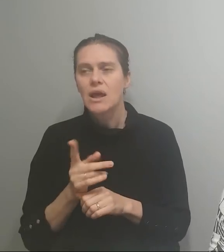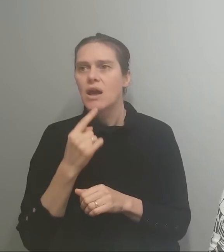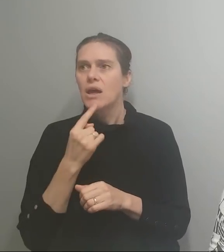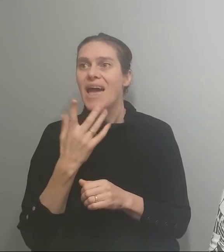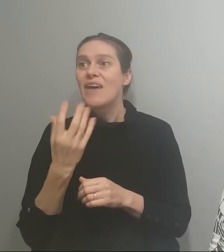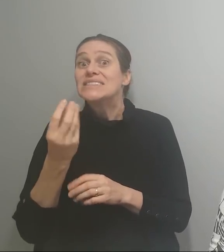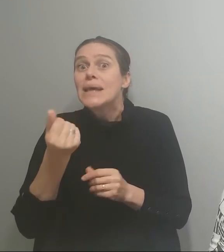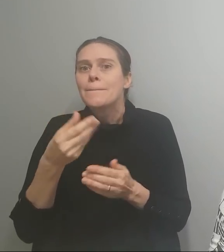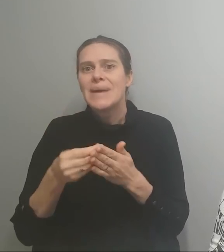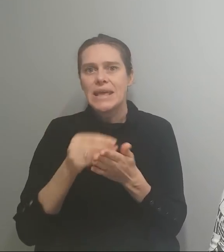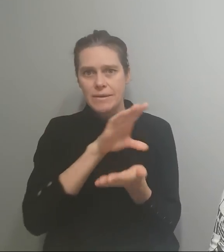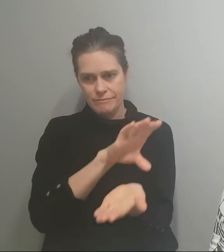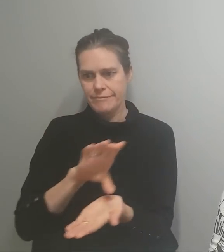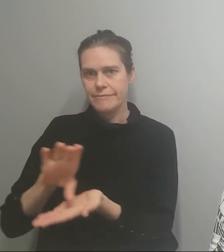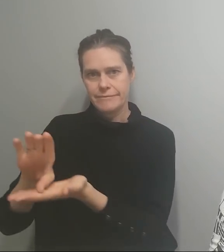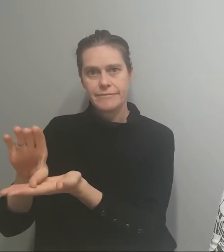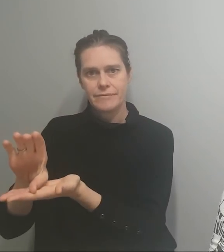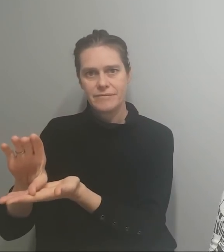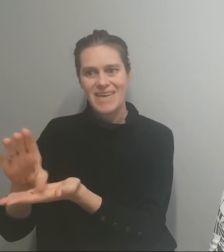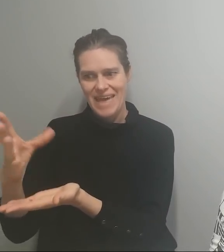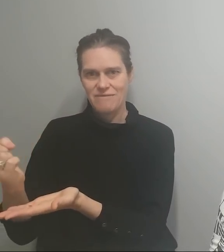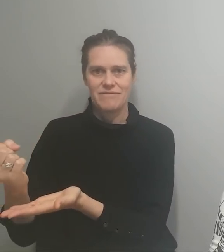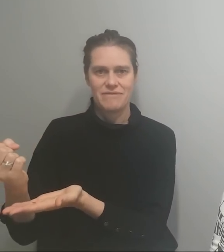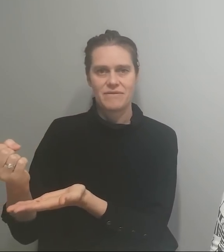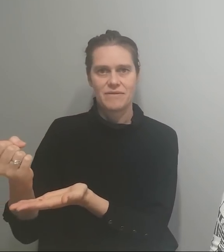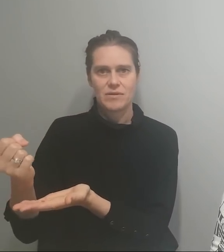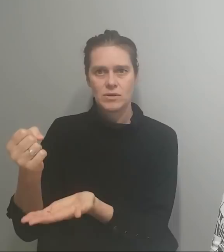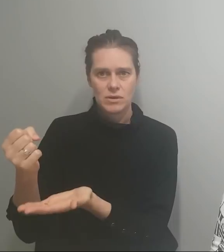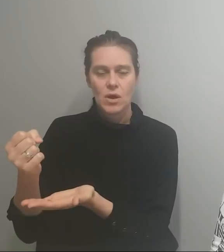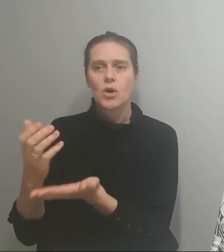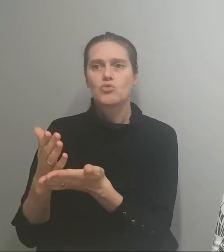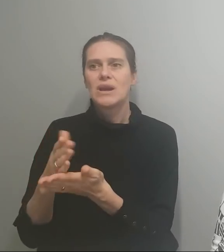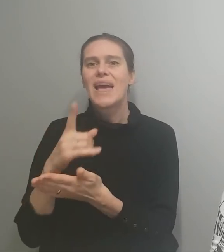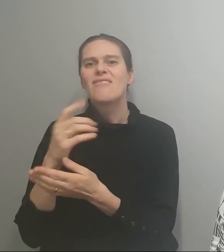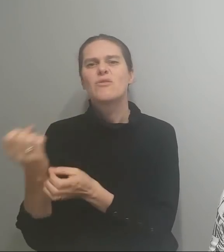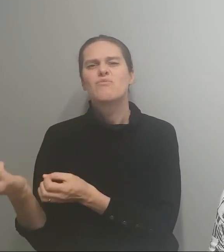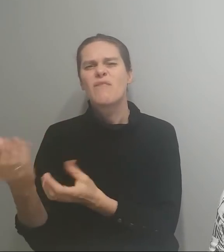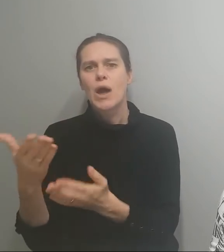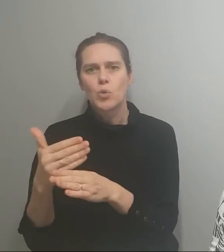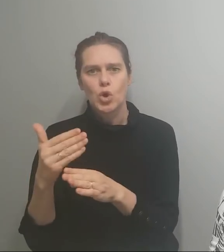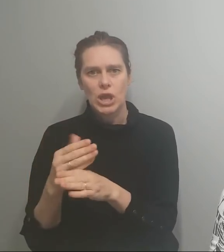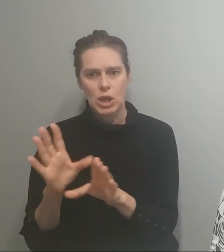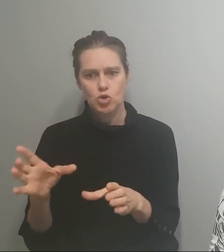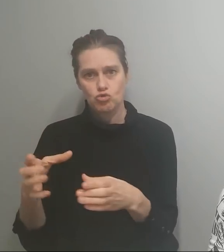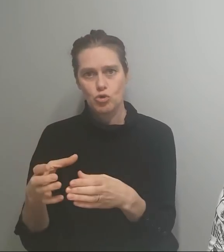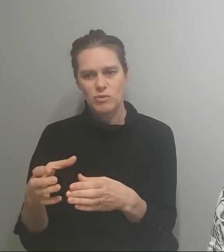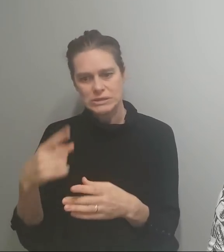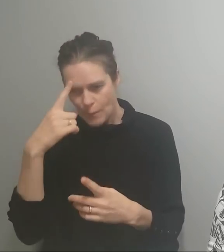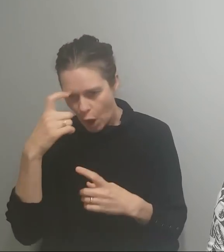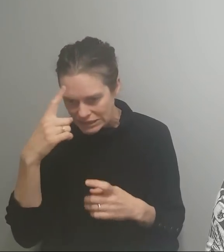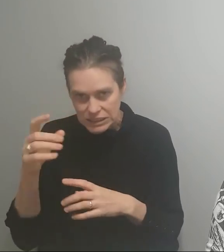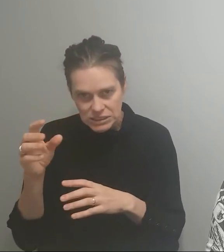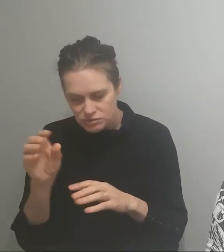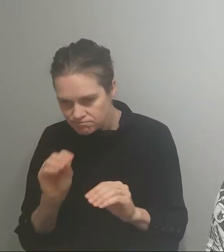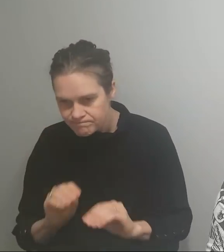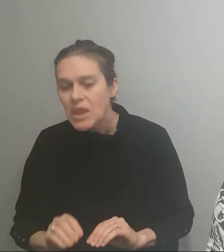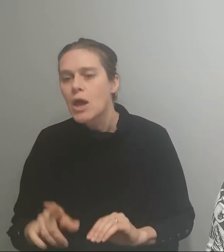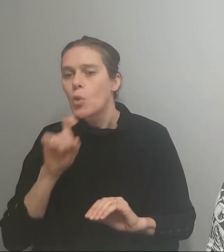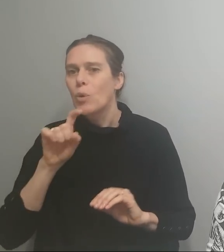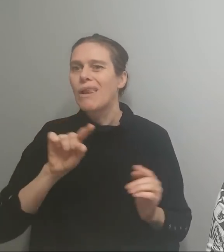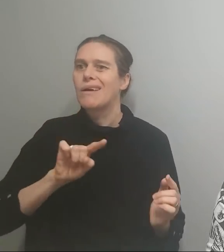The idea, so there's been, we've had a provider working group that's put through some ideas, and we're going to the